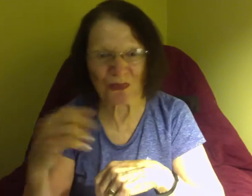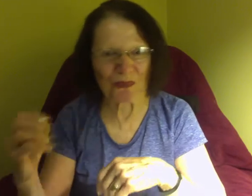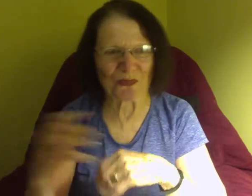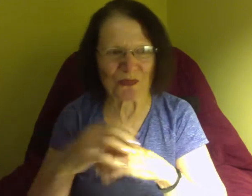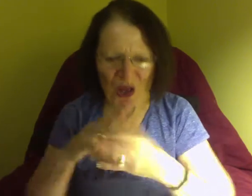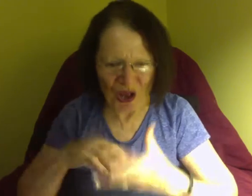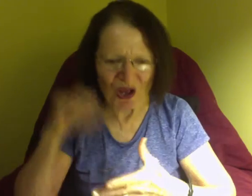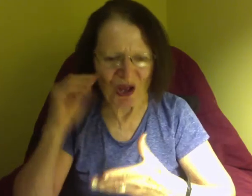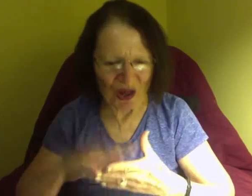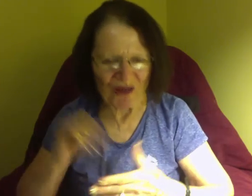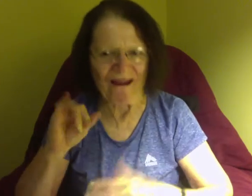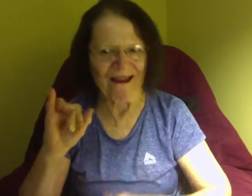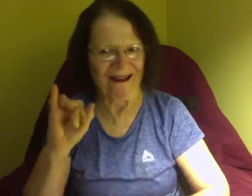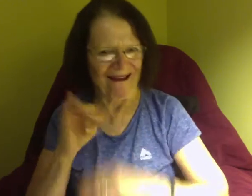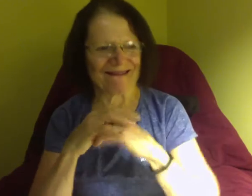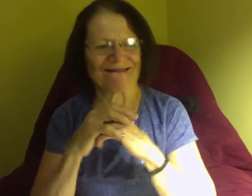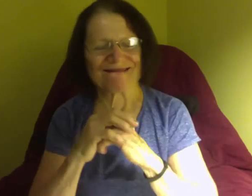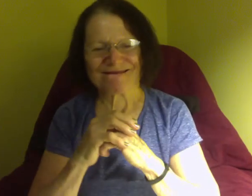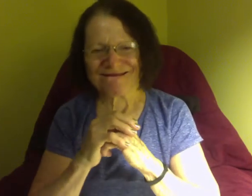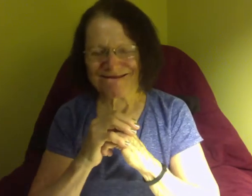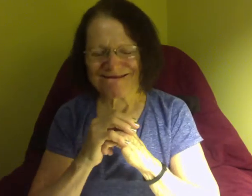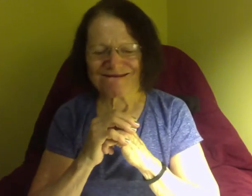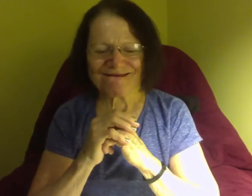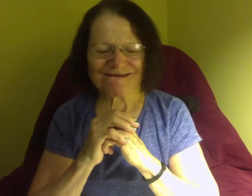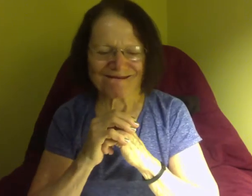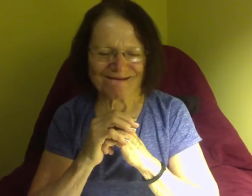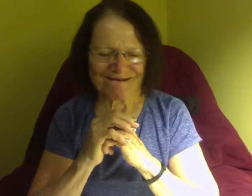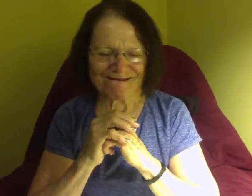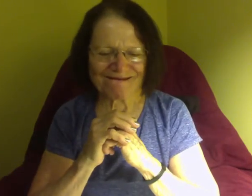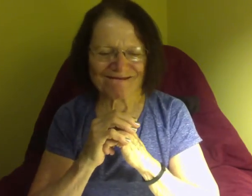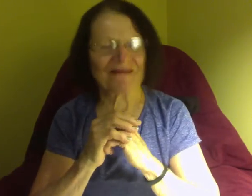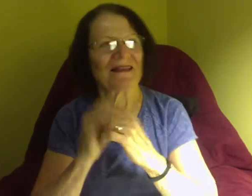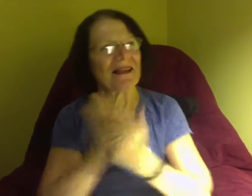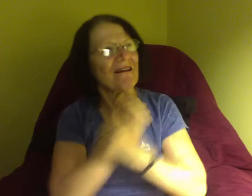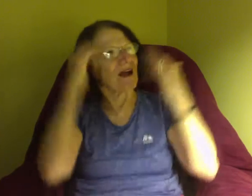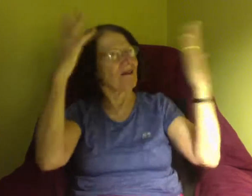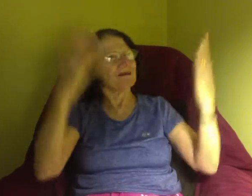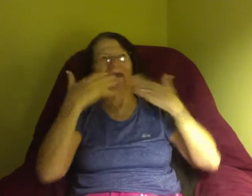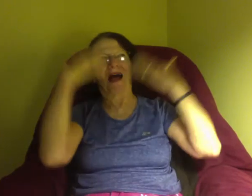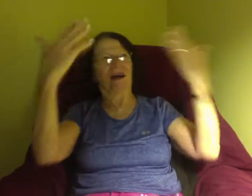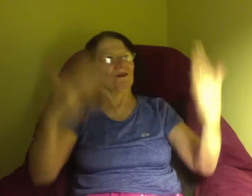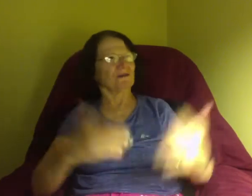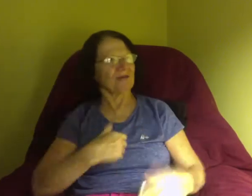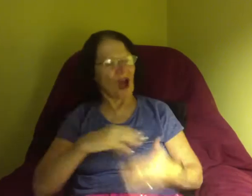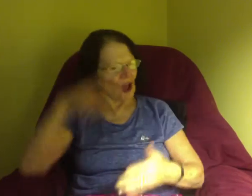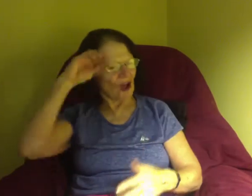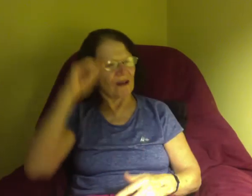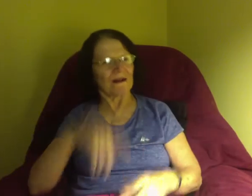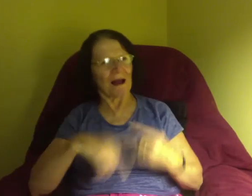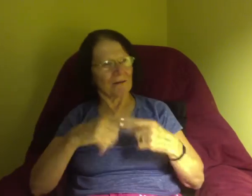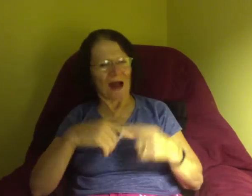it hahh